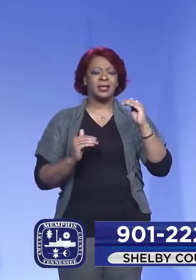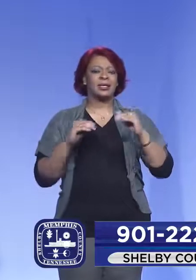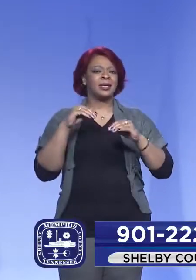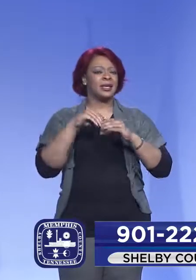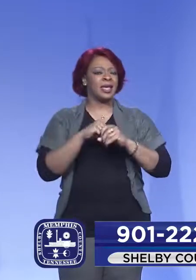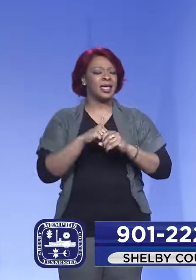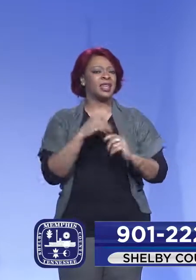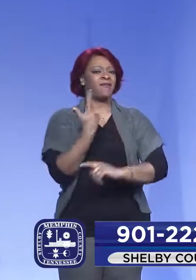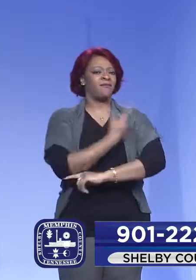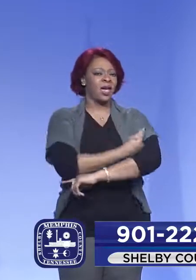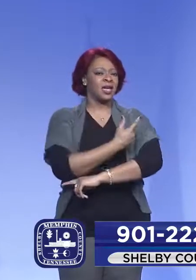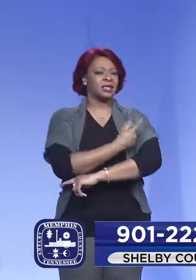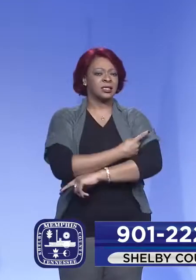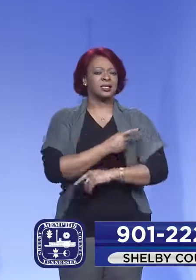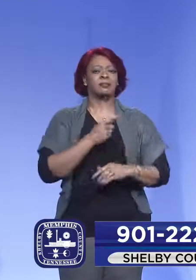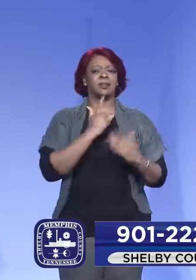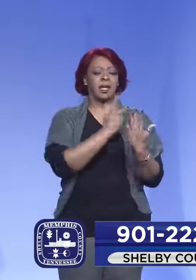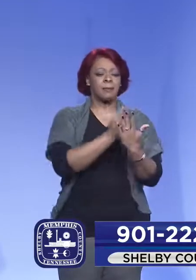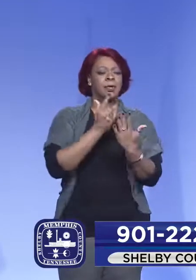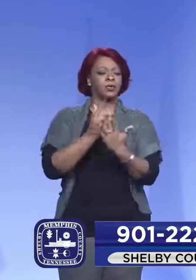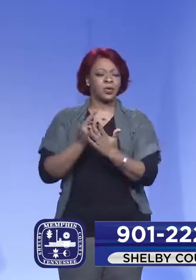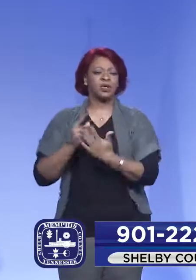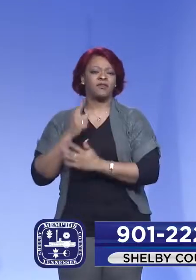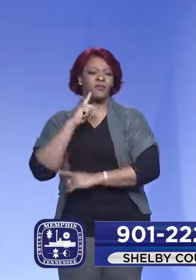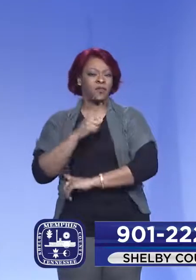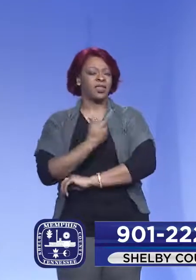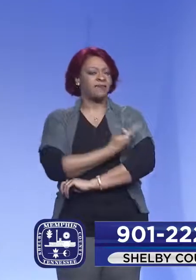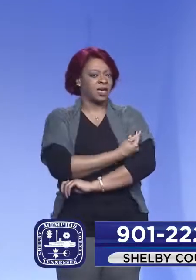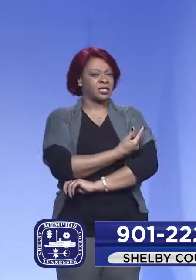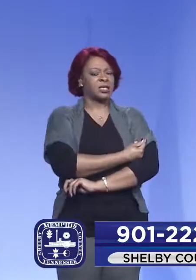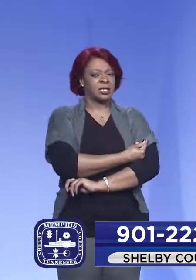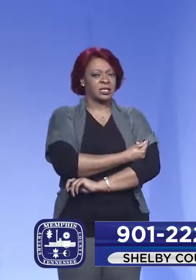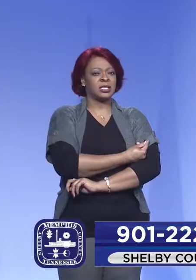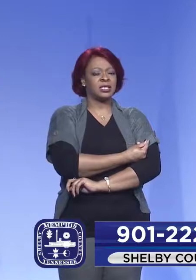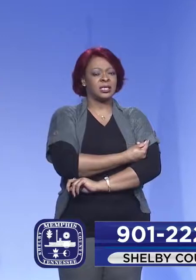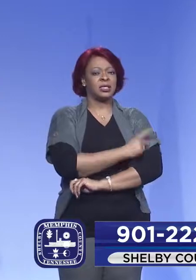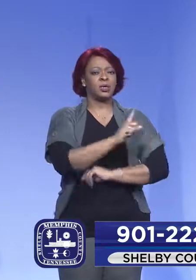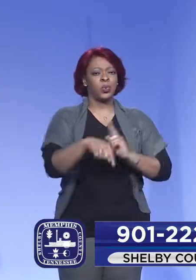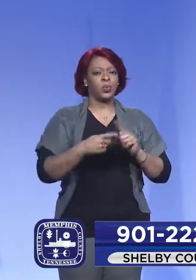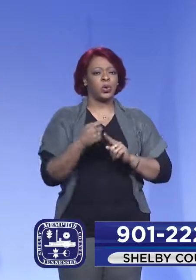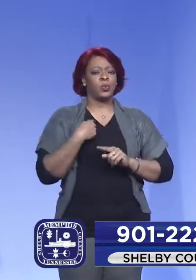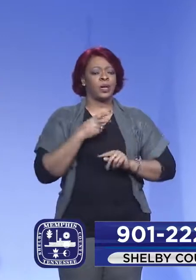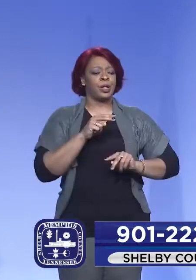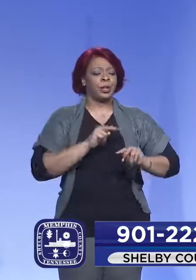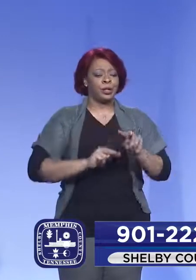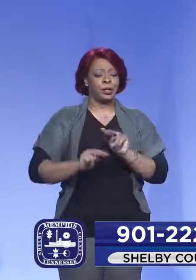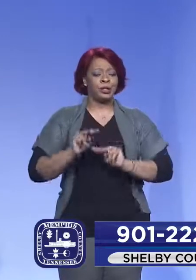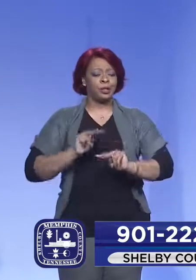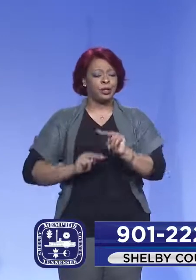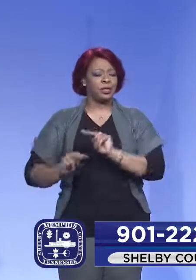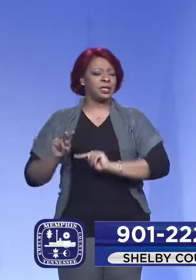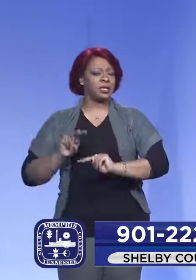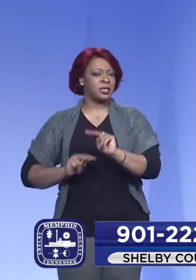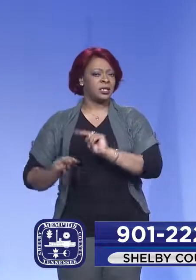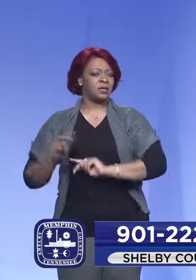the vaccination and administration of the vaccination. When we look even in terms